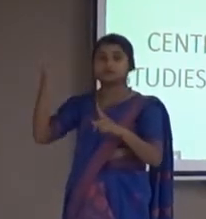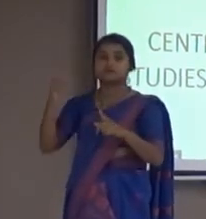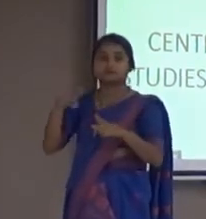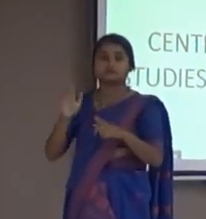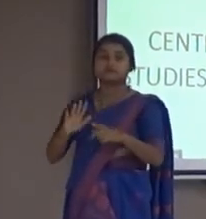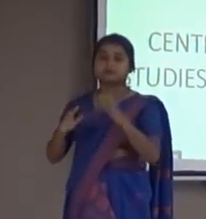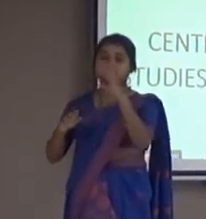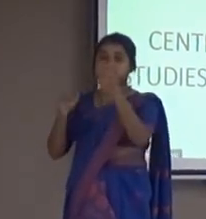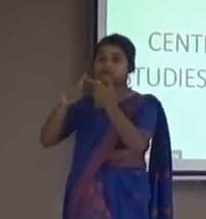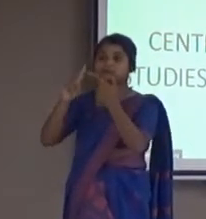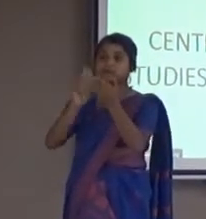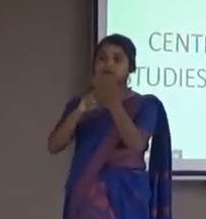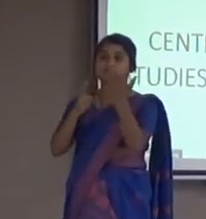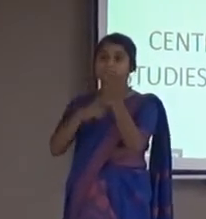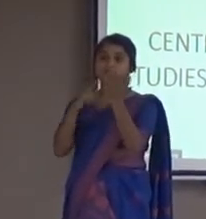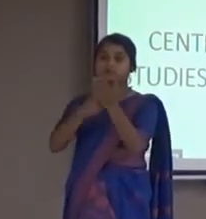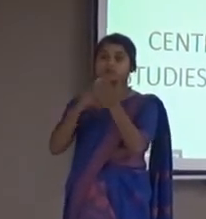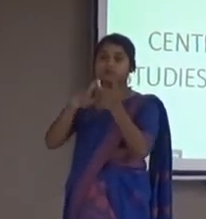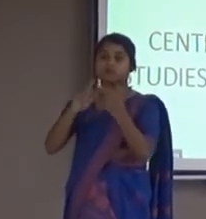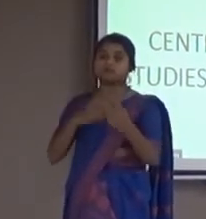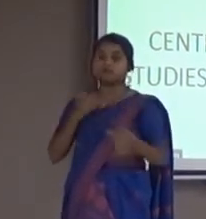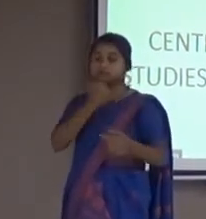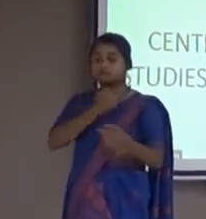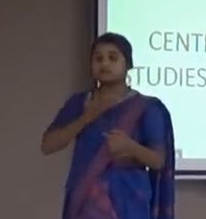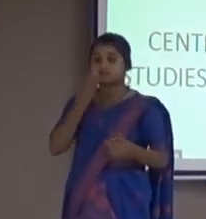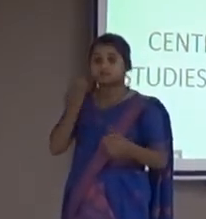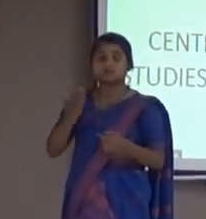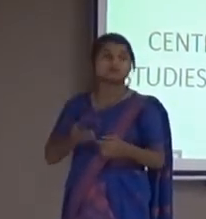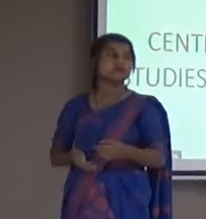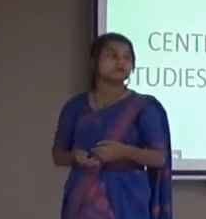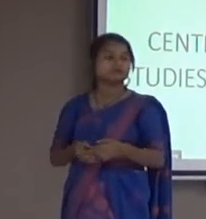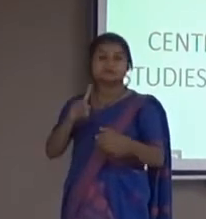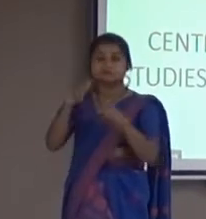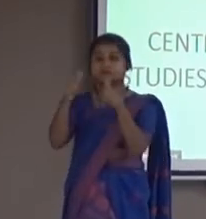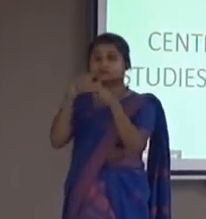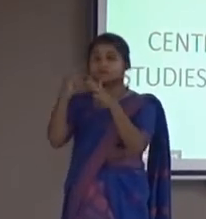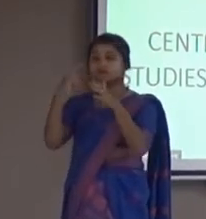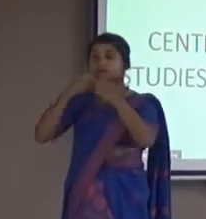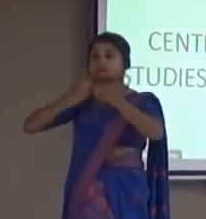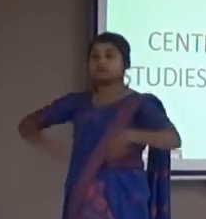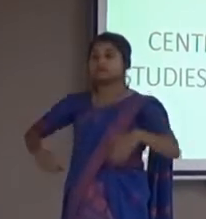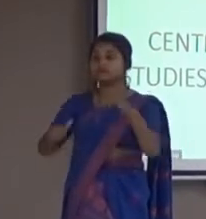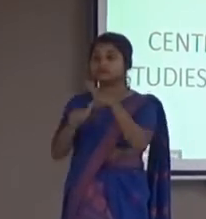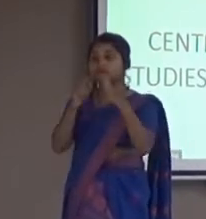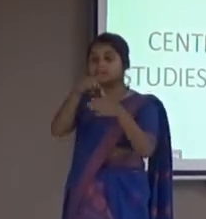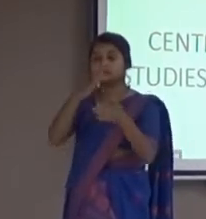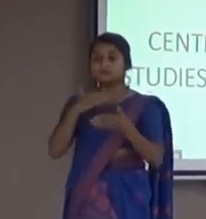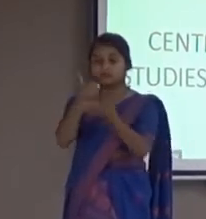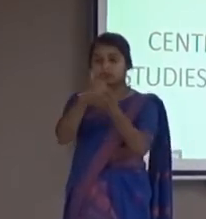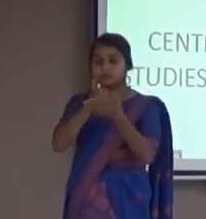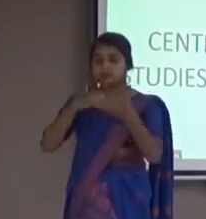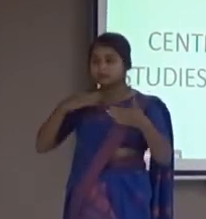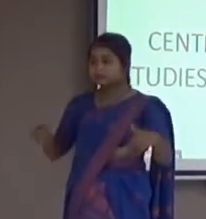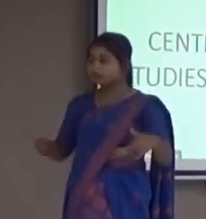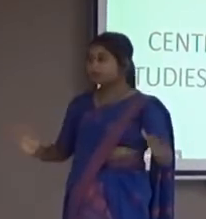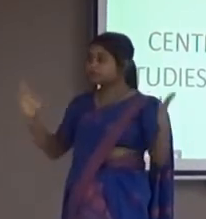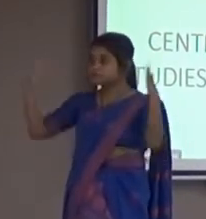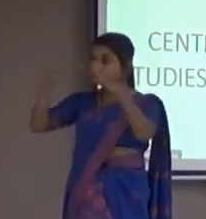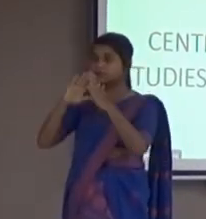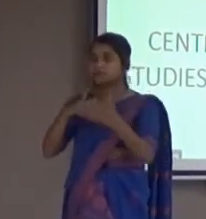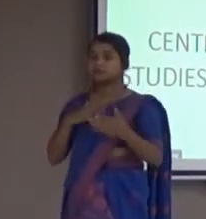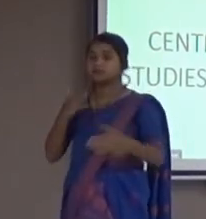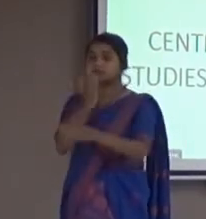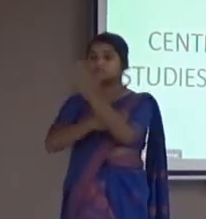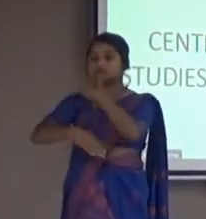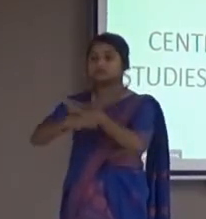our center, I request Honorable Chief Justice Ajit Singh sir to kindly help us in building this project. As I